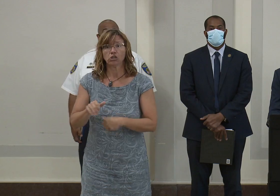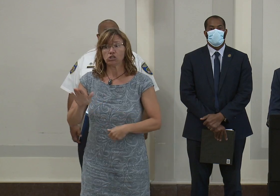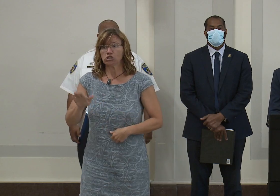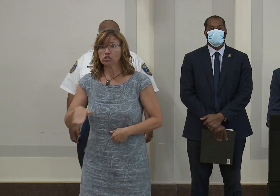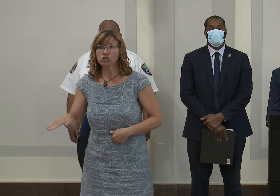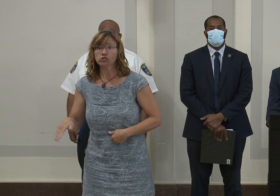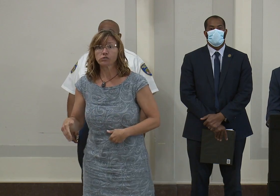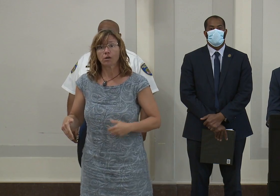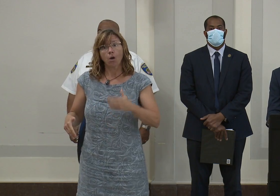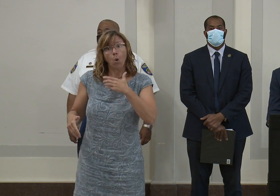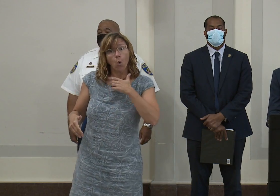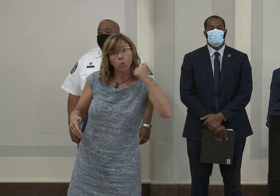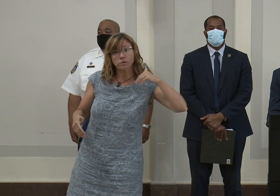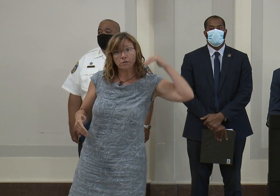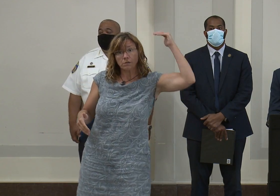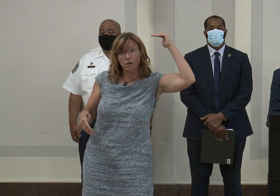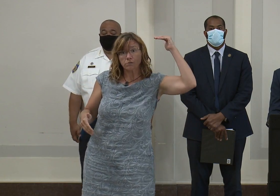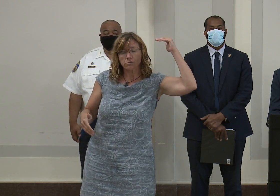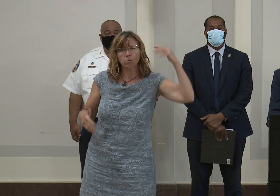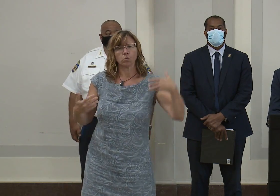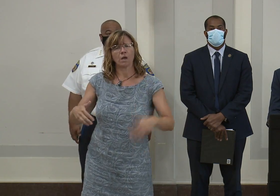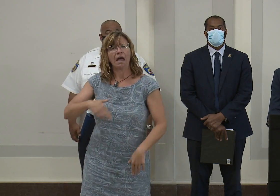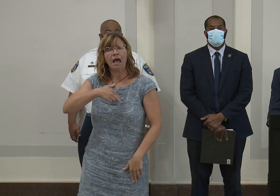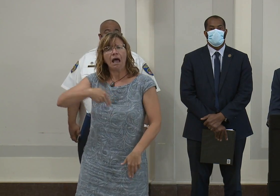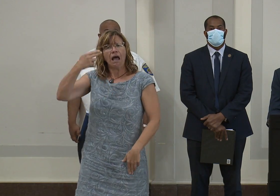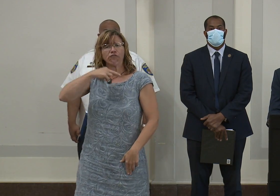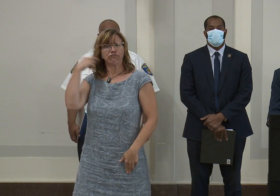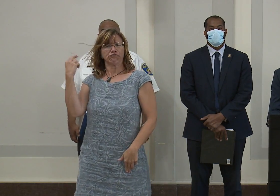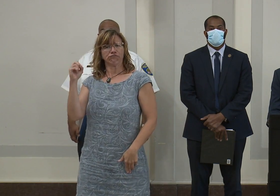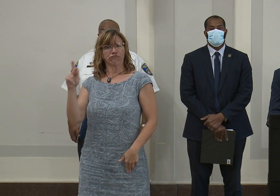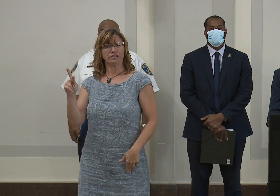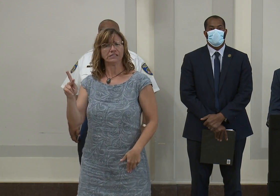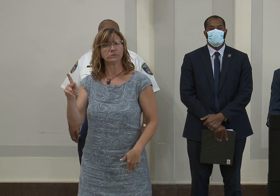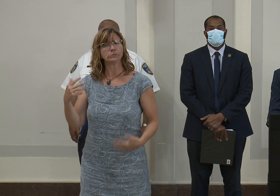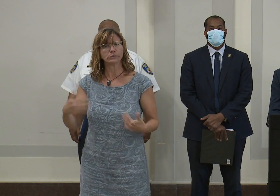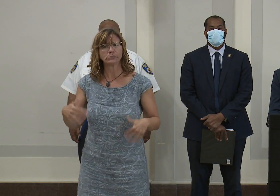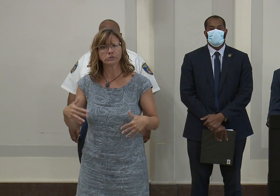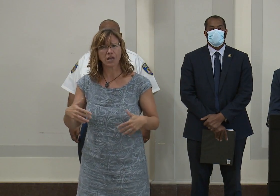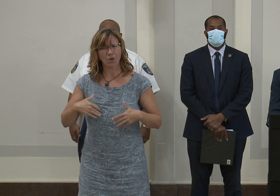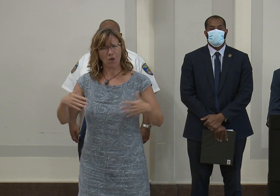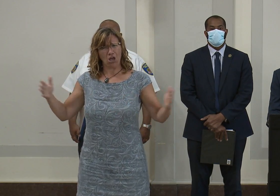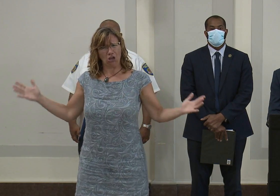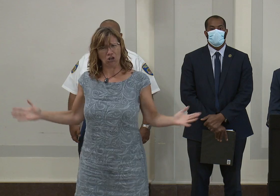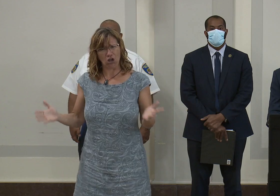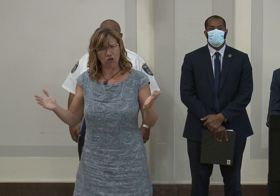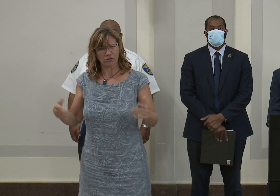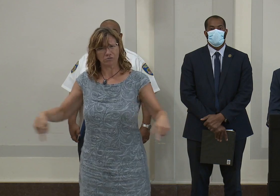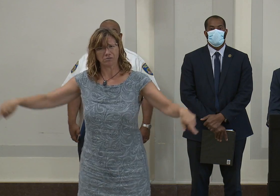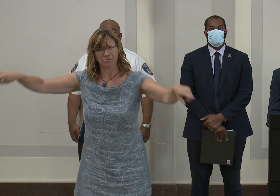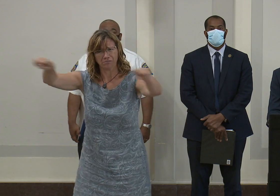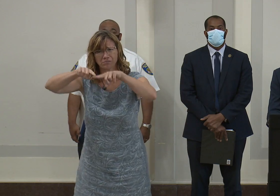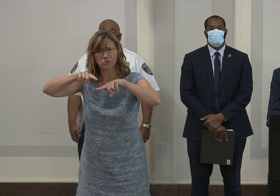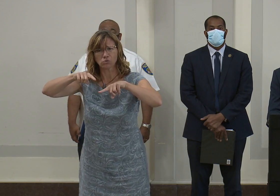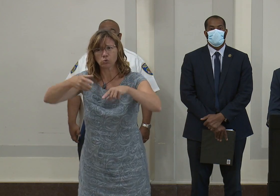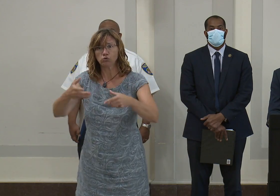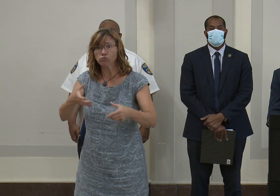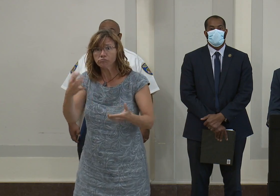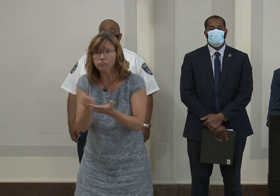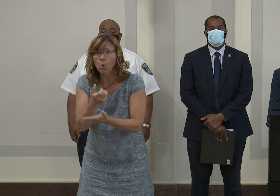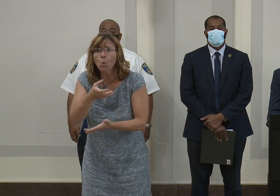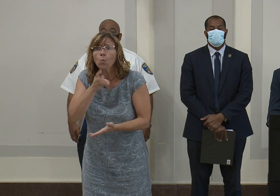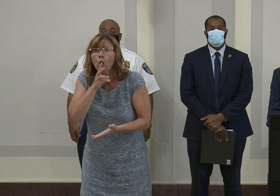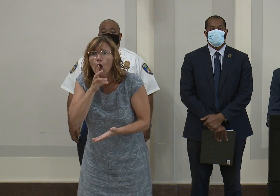adults at risk. I really want to encourage all of our residents to take precautions, stay hydrated, and seek shade